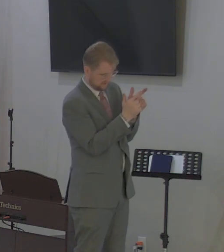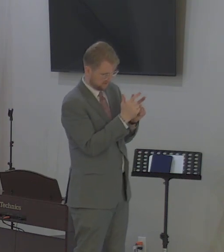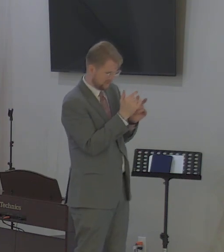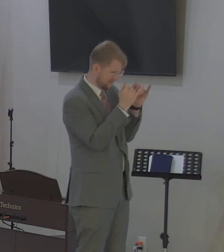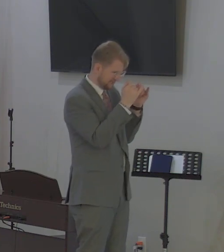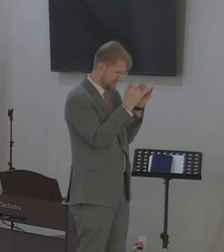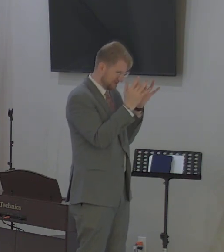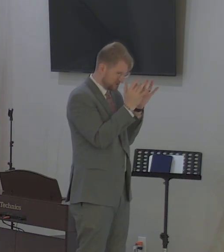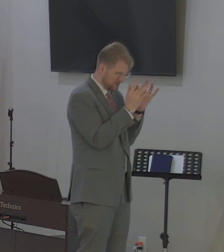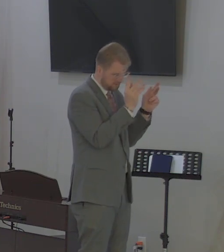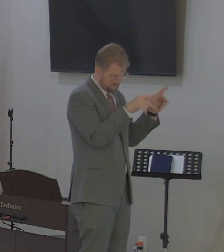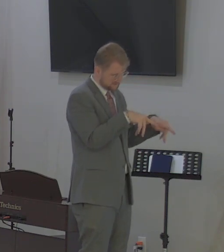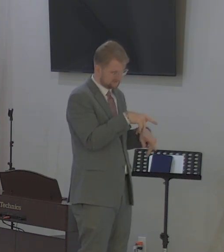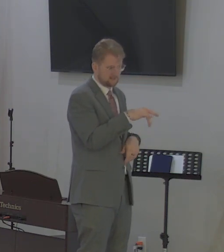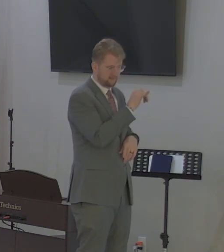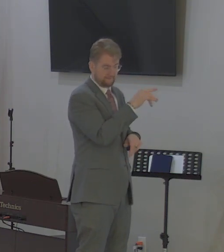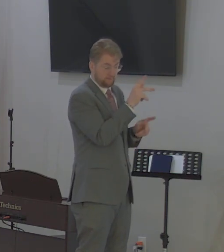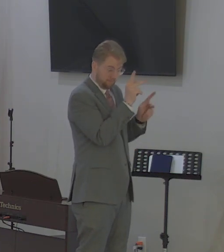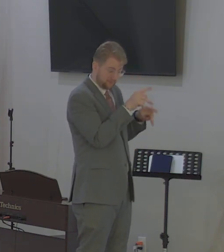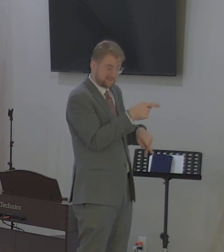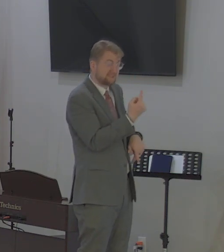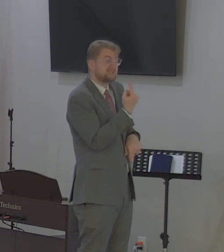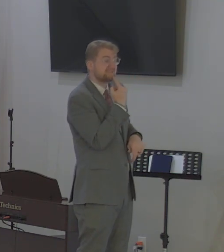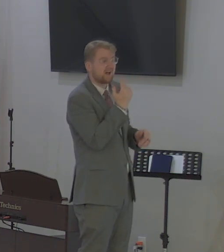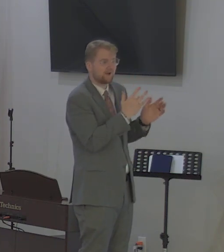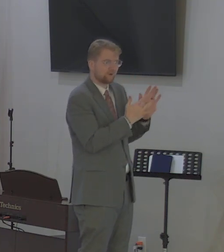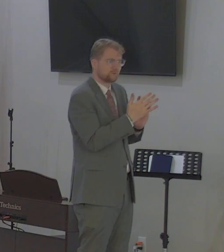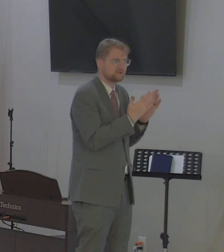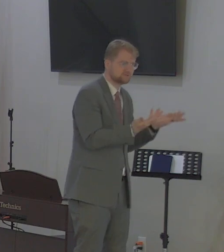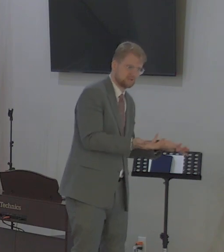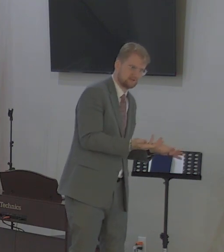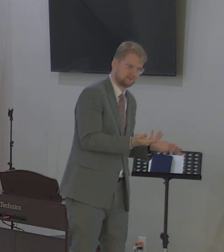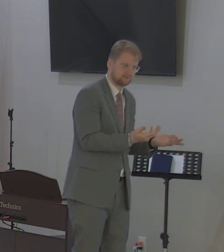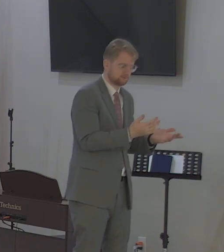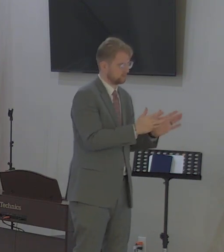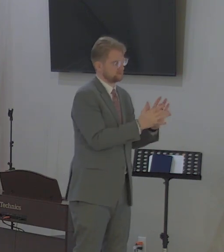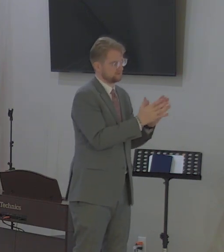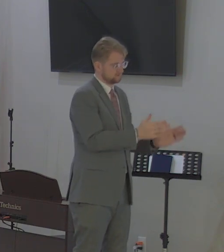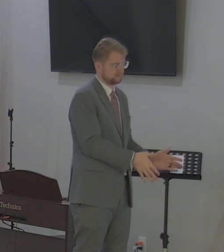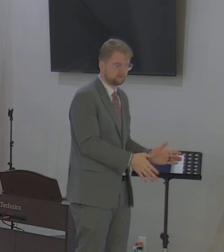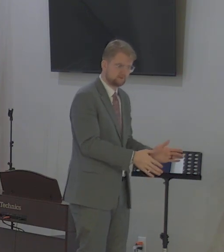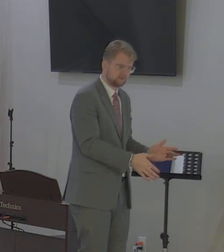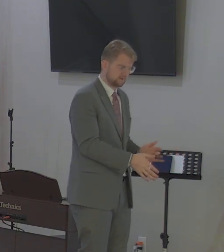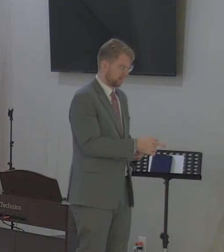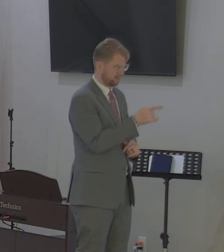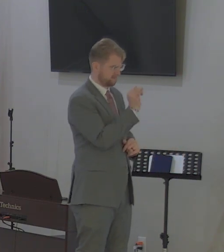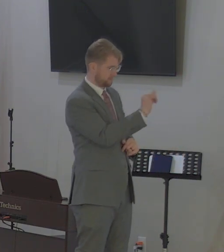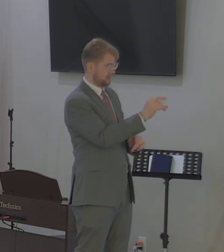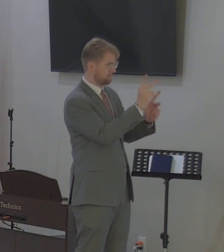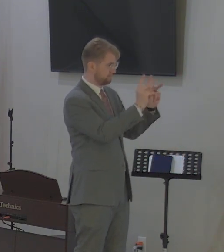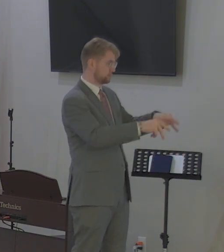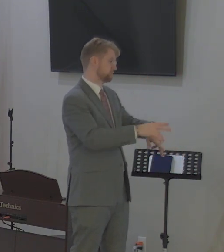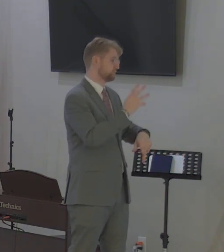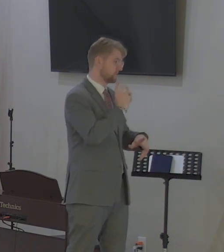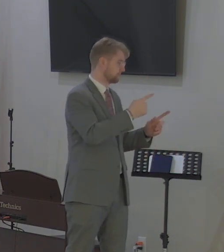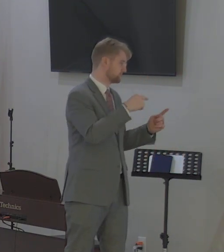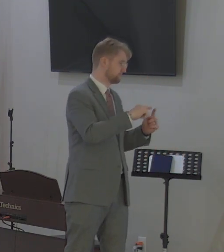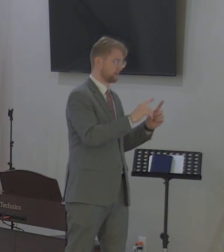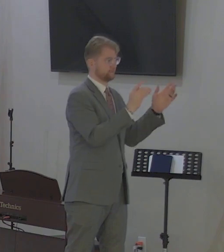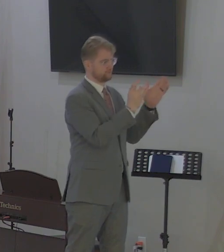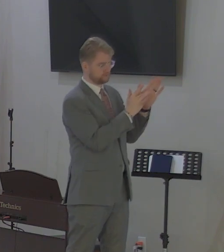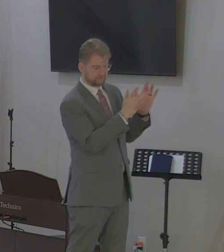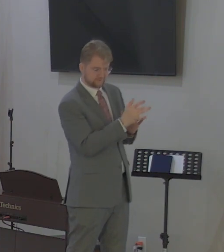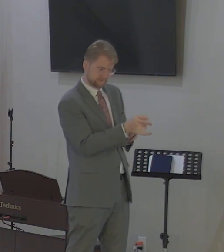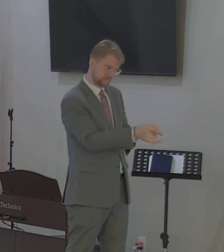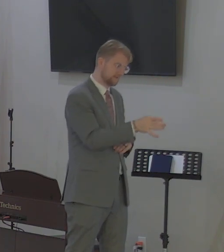mean, he says he's a Christian. She says she's a Christian. She's under the banner. She talks about Jesus. He